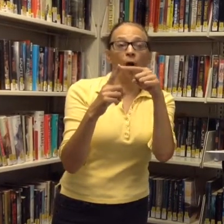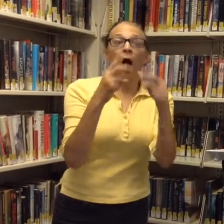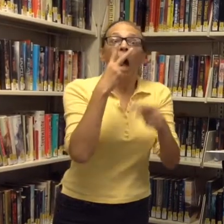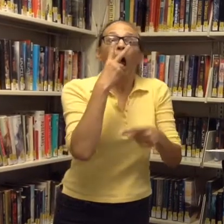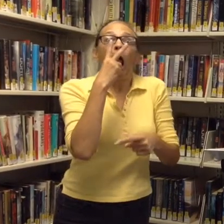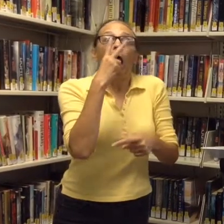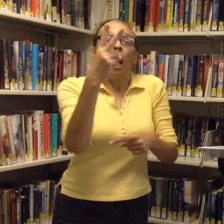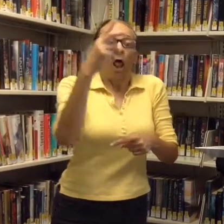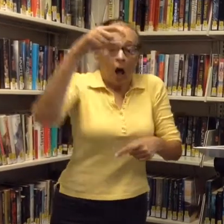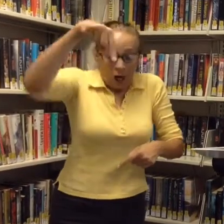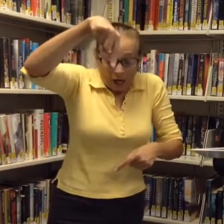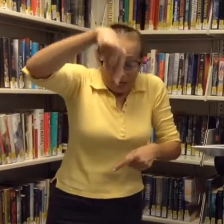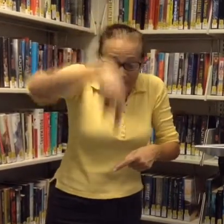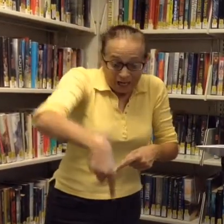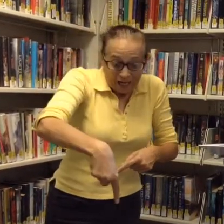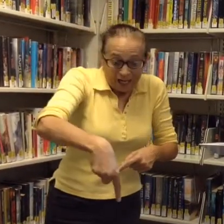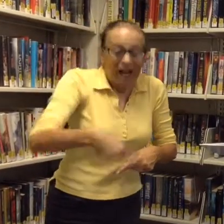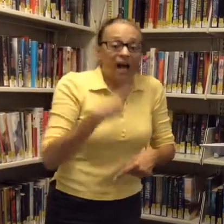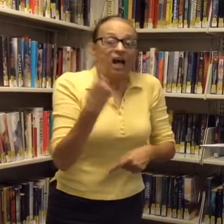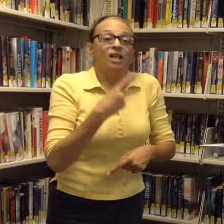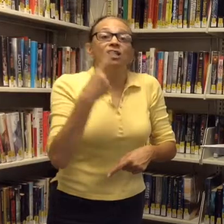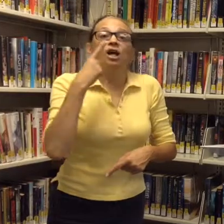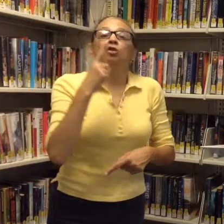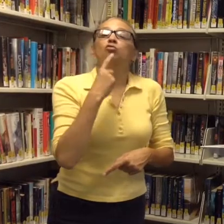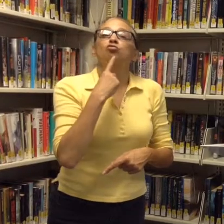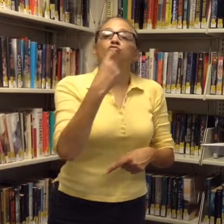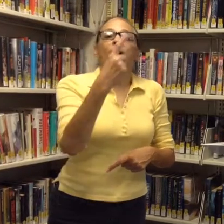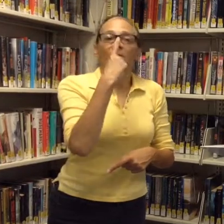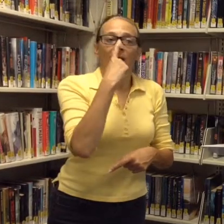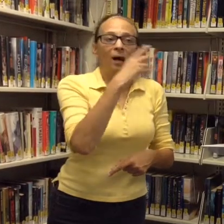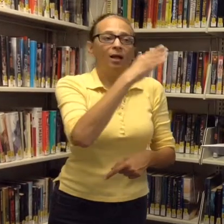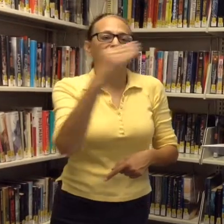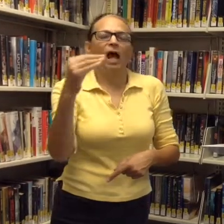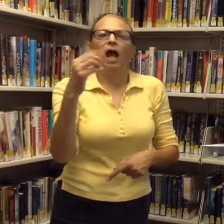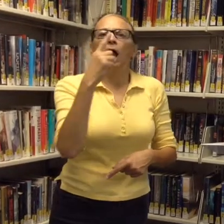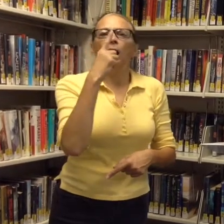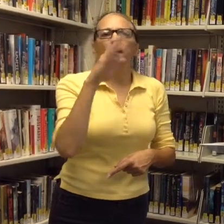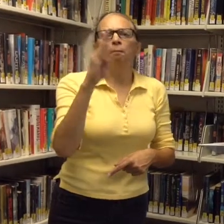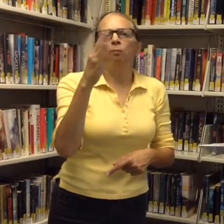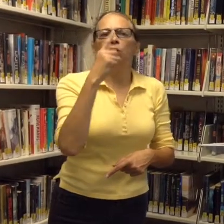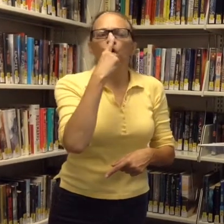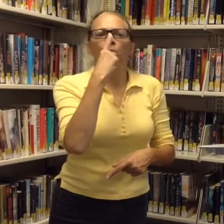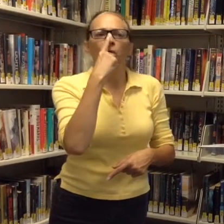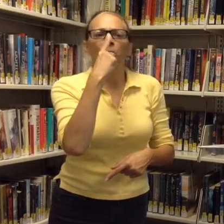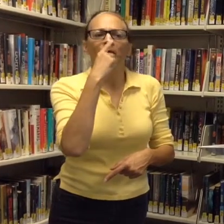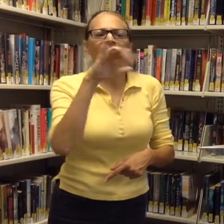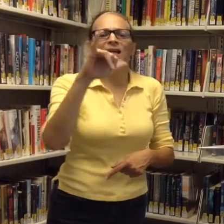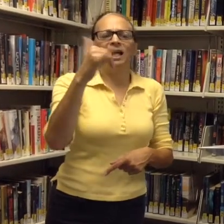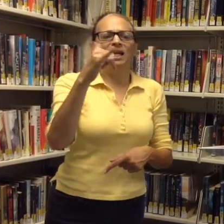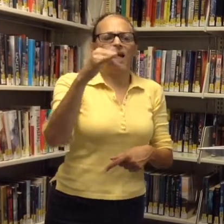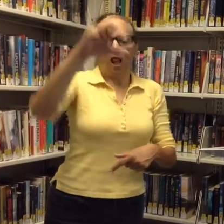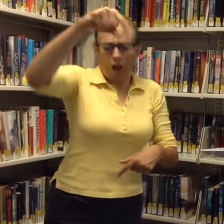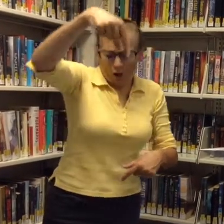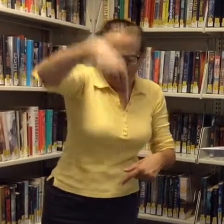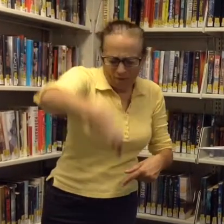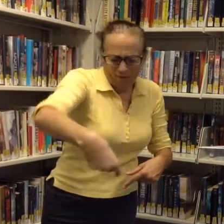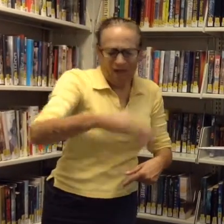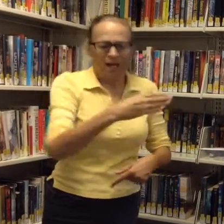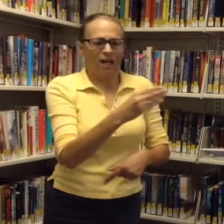Look down, said the red mouse and the blue mouse. Yellow feet in a blue puddle make